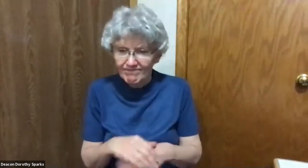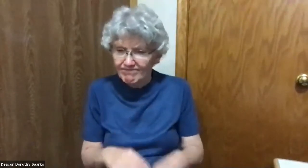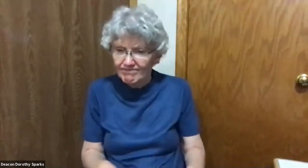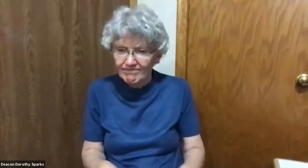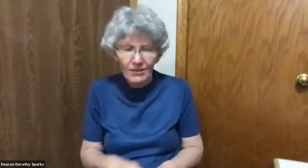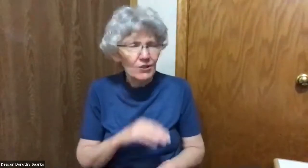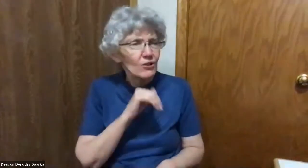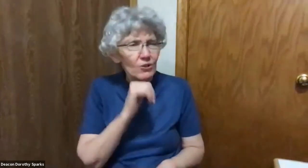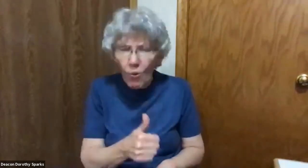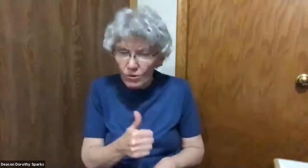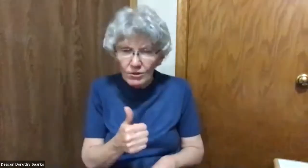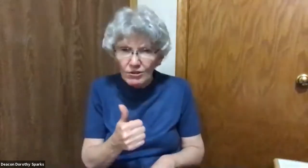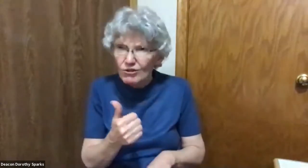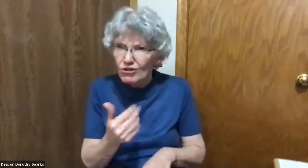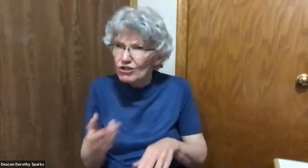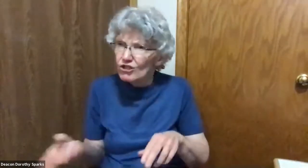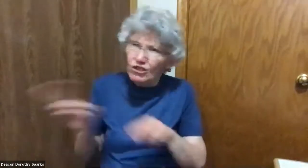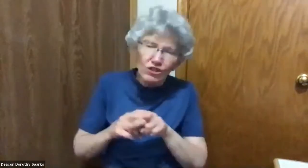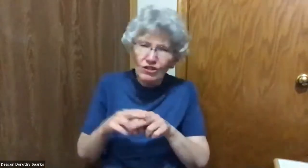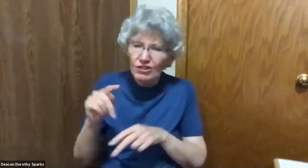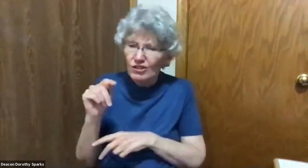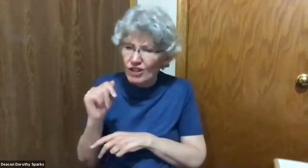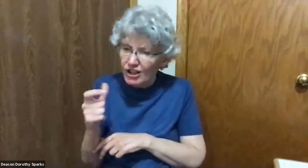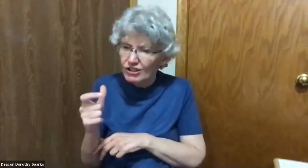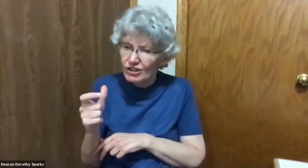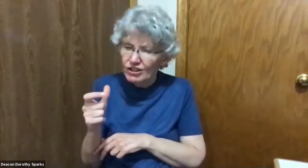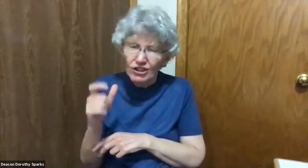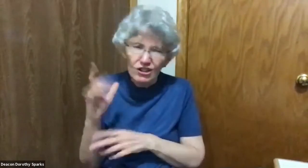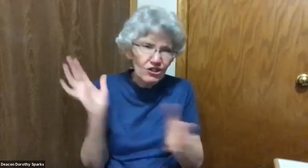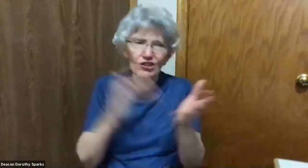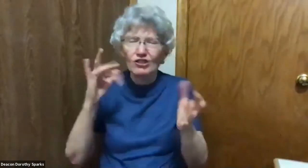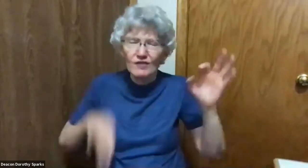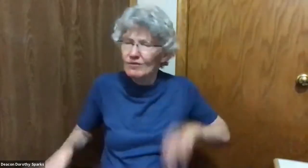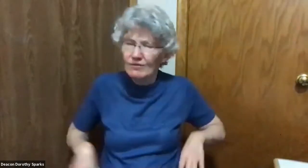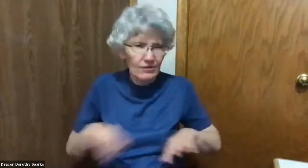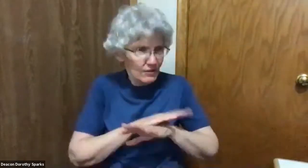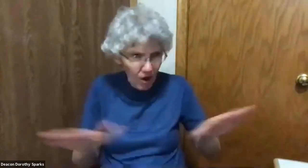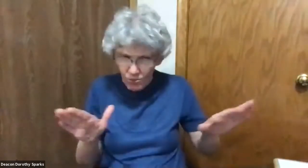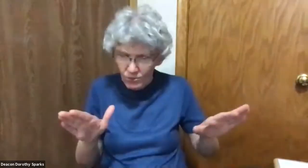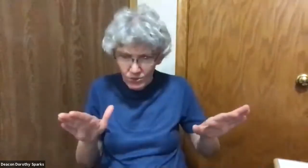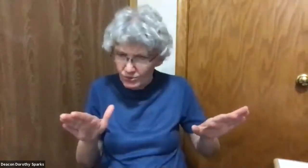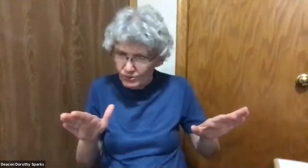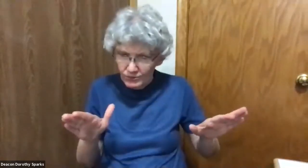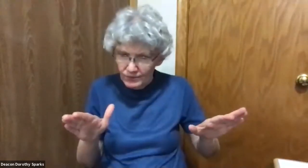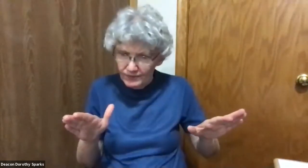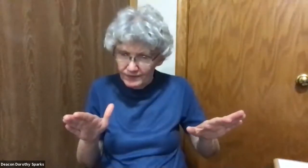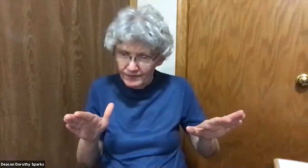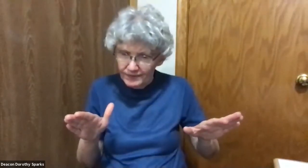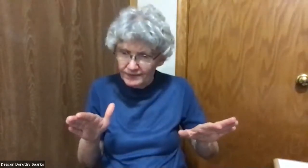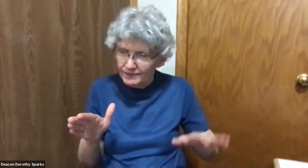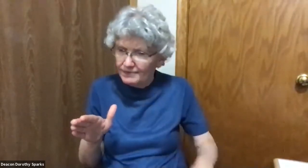John replied, "Don't make people pay any more than what they owe."